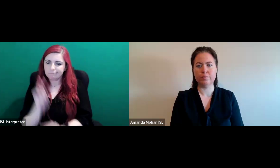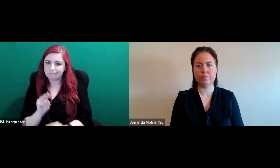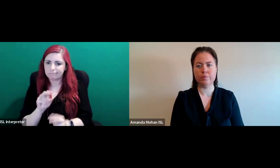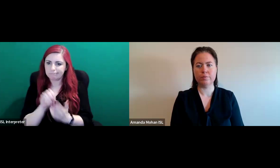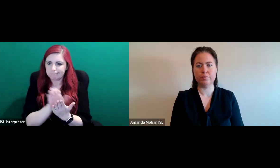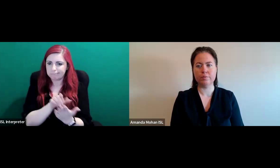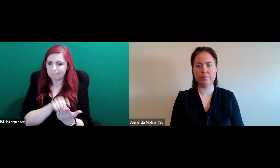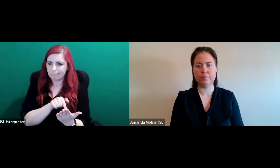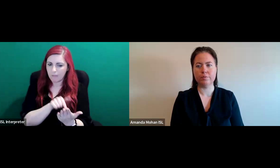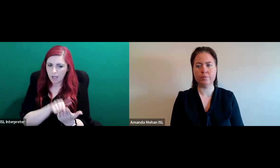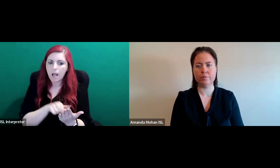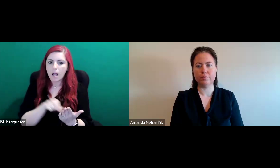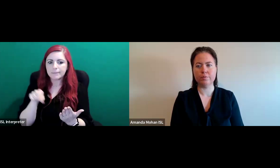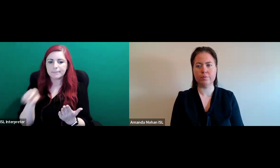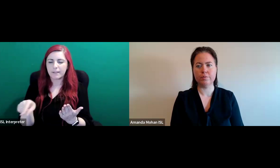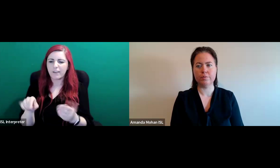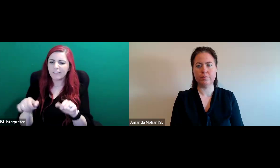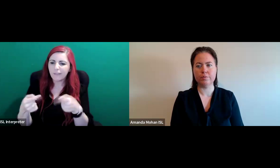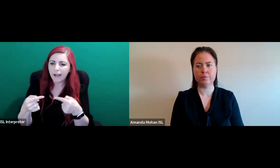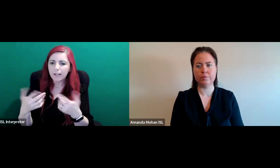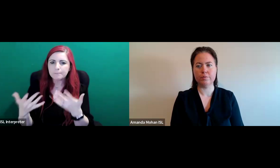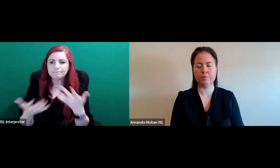are the, final